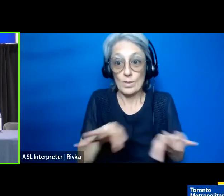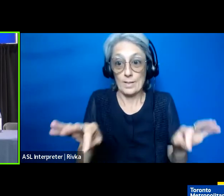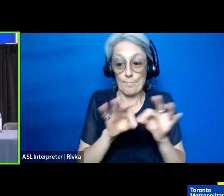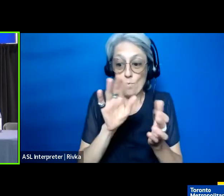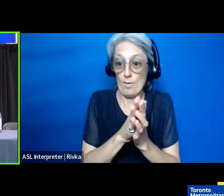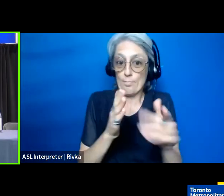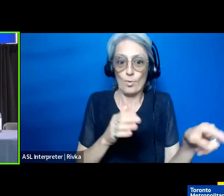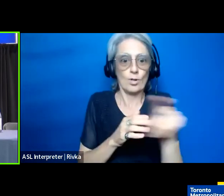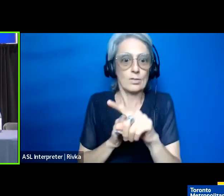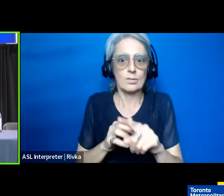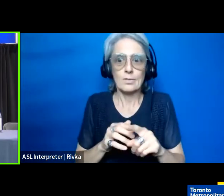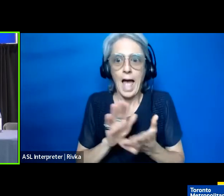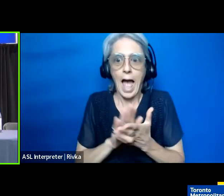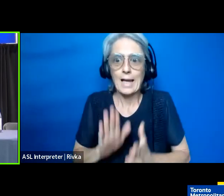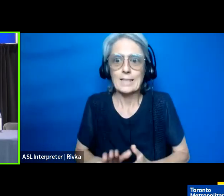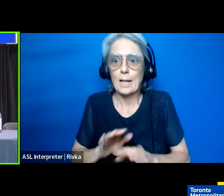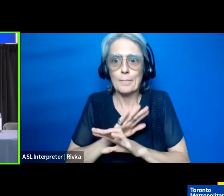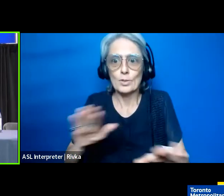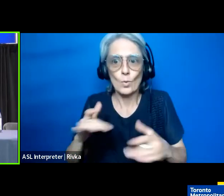academics?